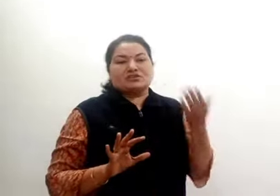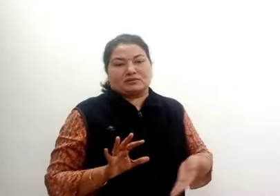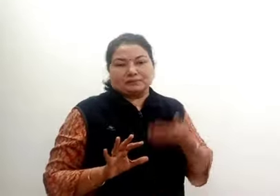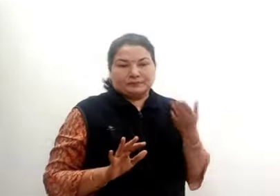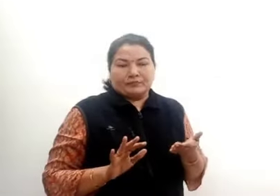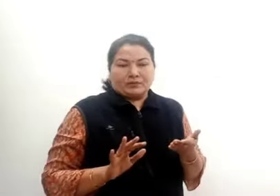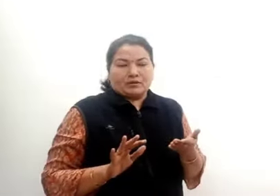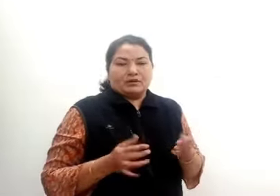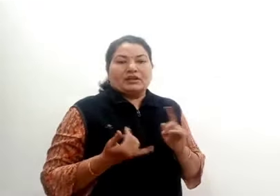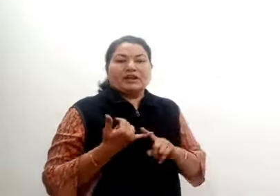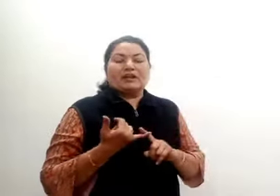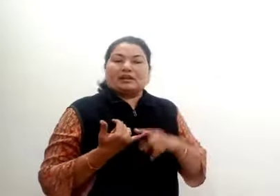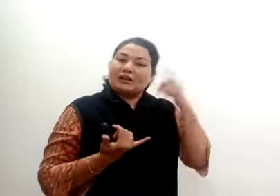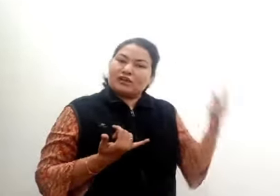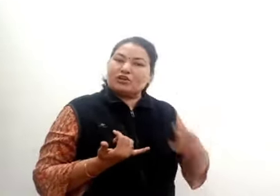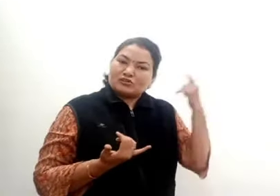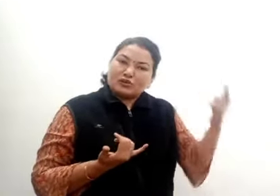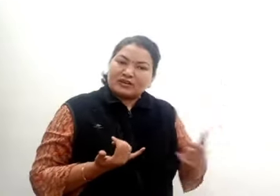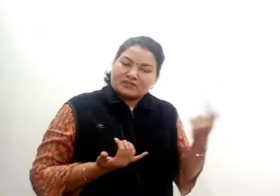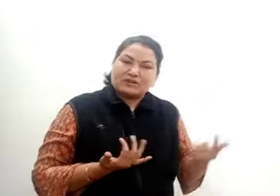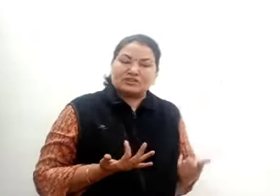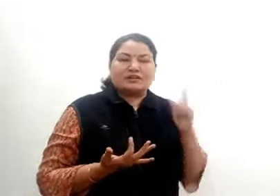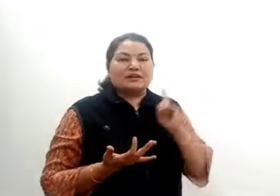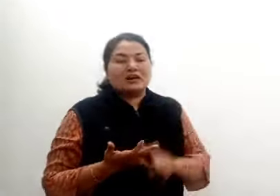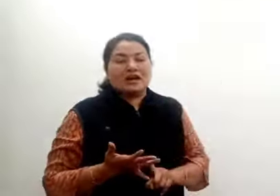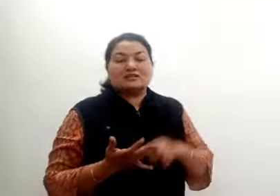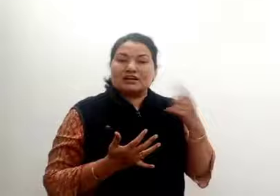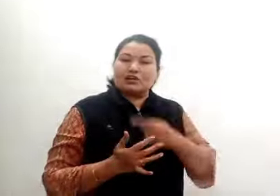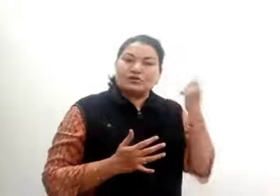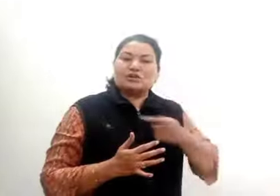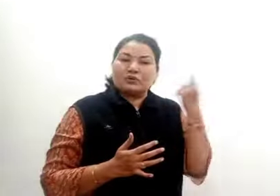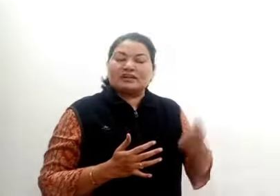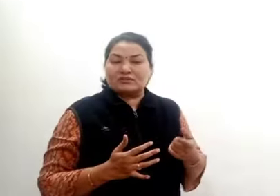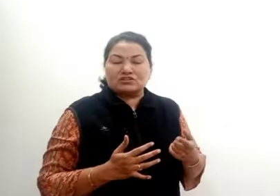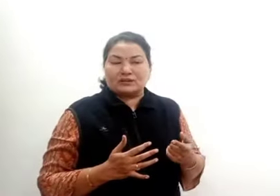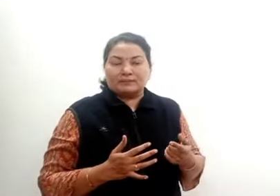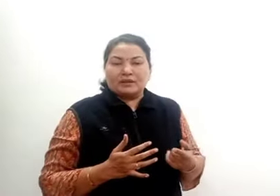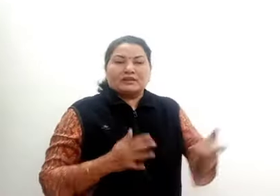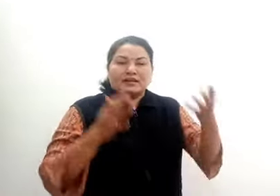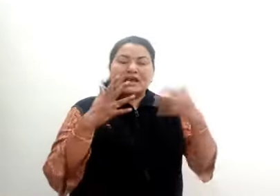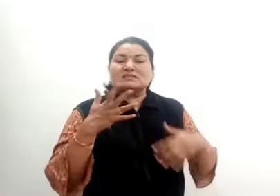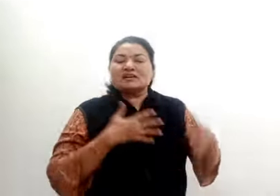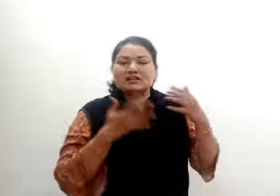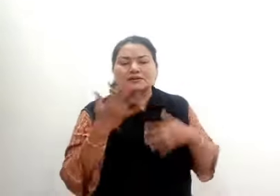function. Kidney continuously doing its function. Lungs continuously doing its function. There are